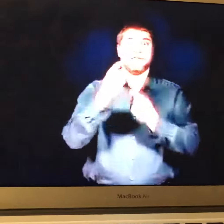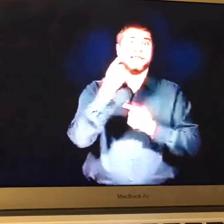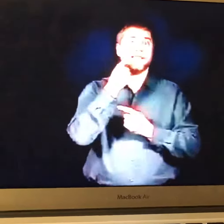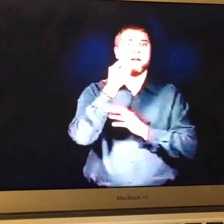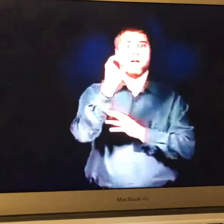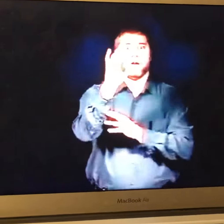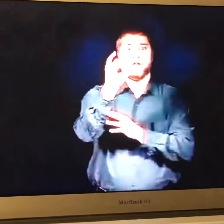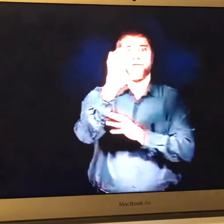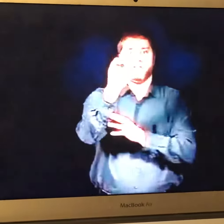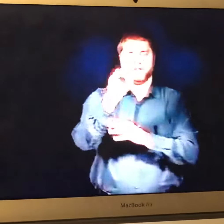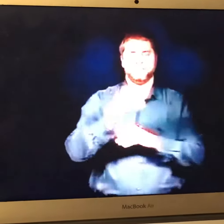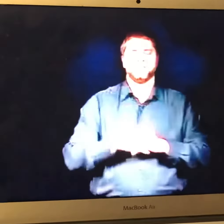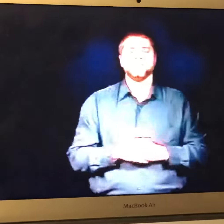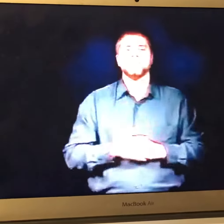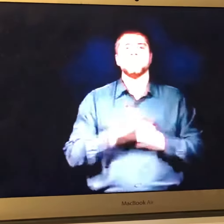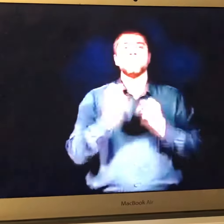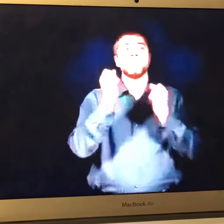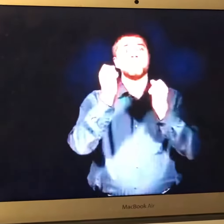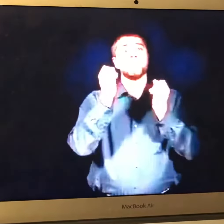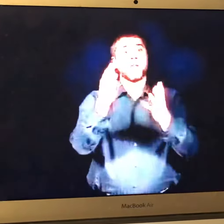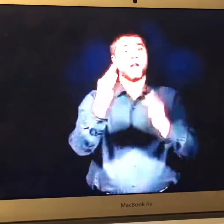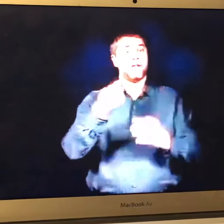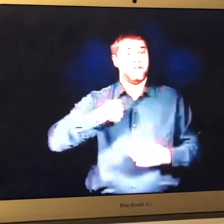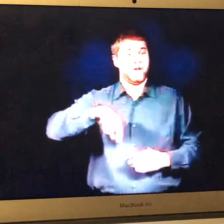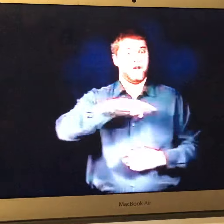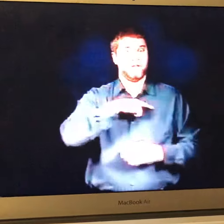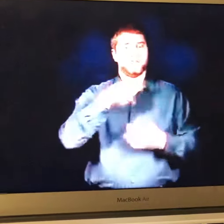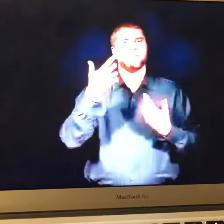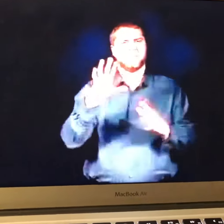We all have different experiences when visiting a dentist for the first time.